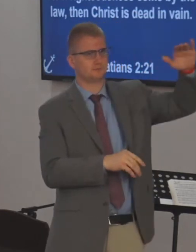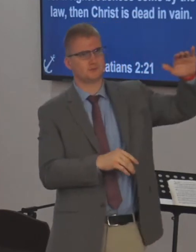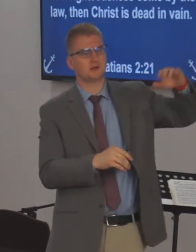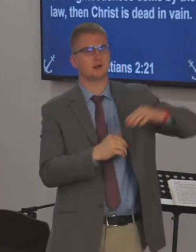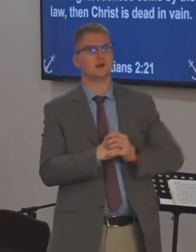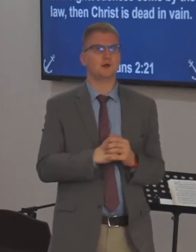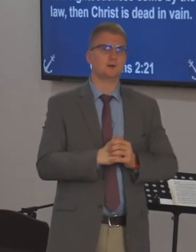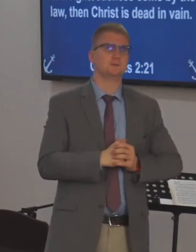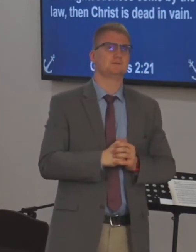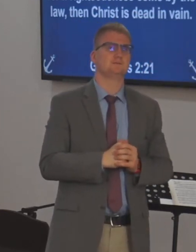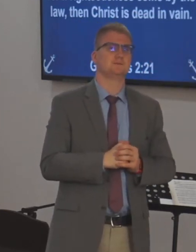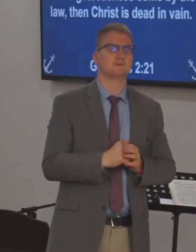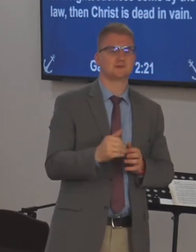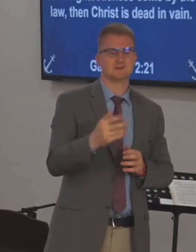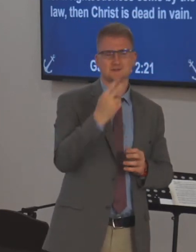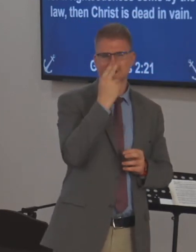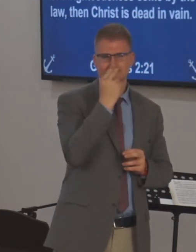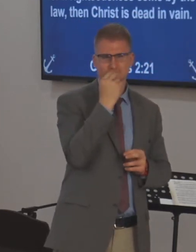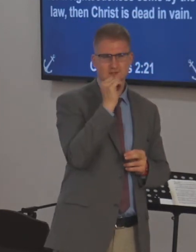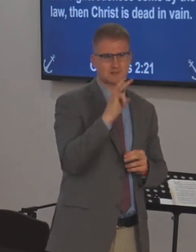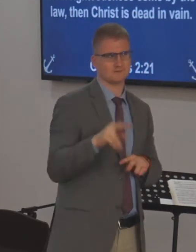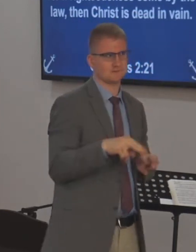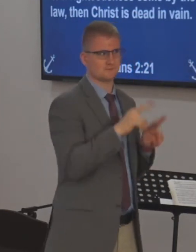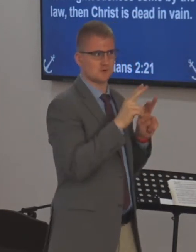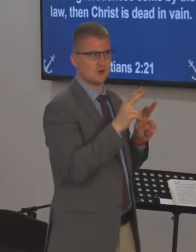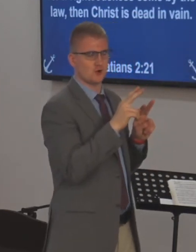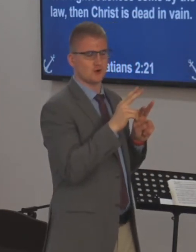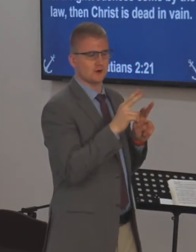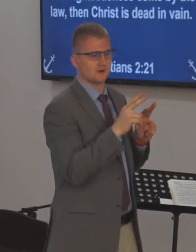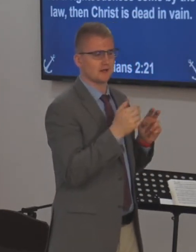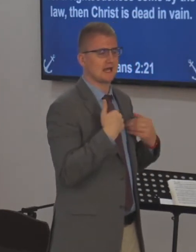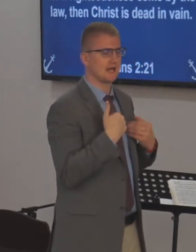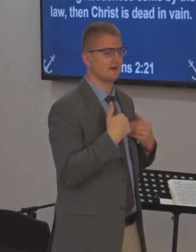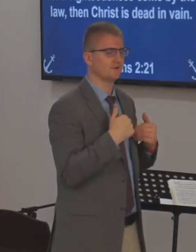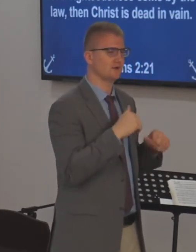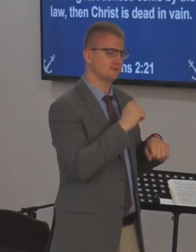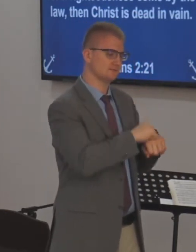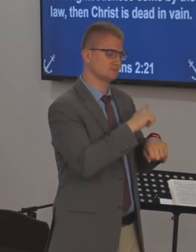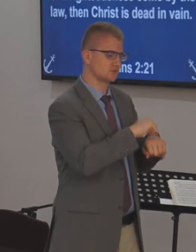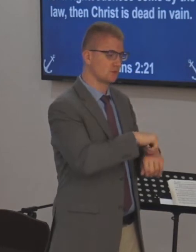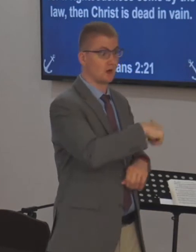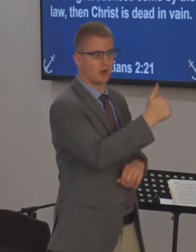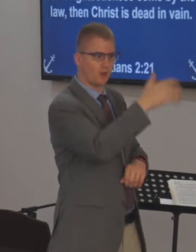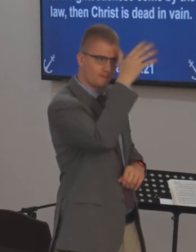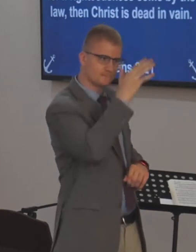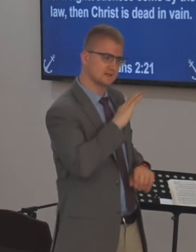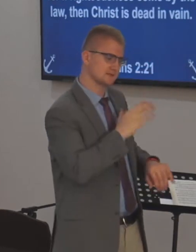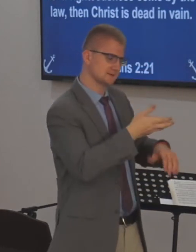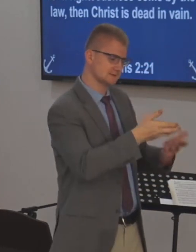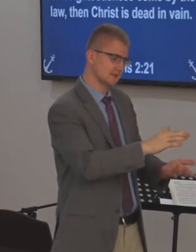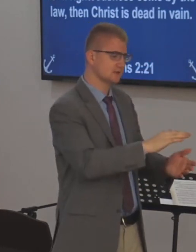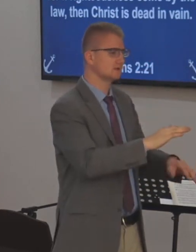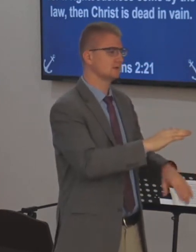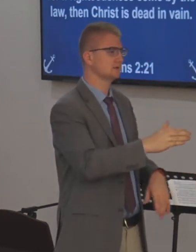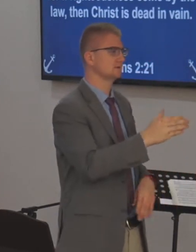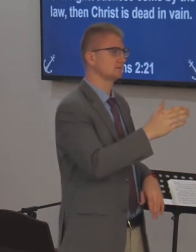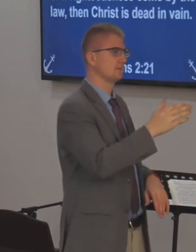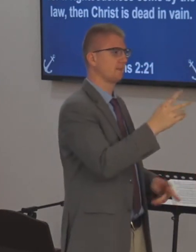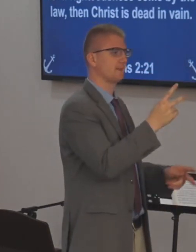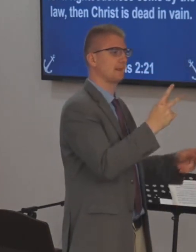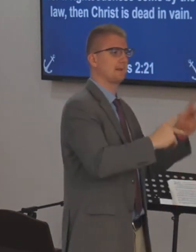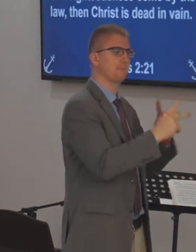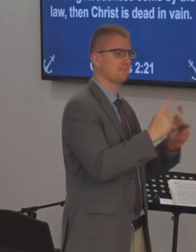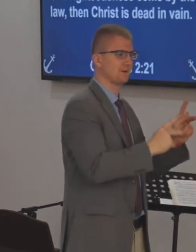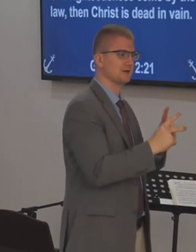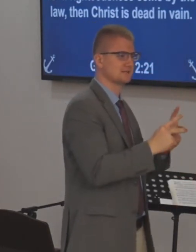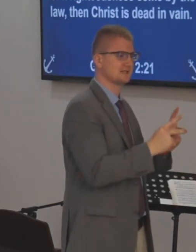there that's right, I think it's to the left or to the center, right near our headstone. And you know the person that's buried there, what their name is?